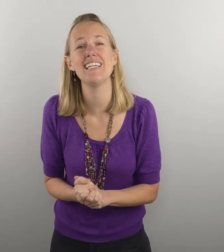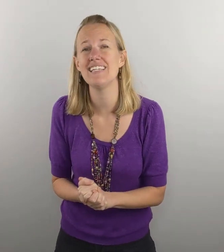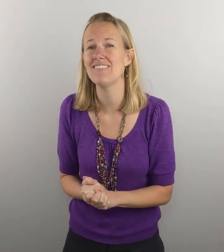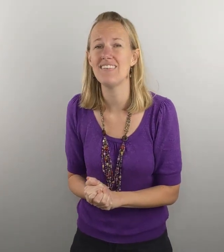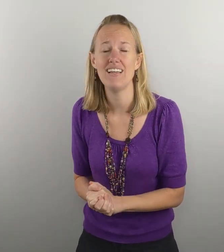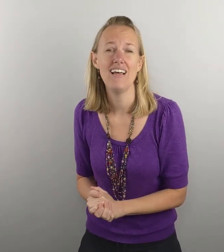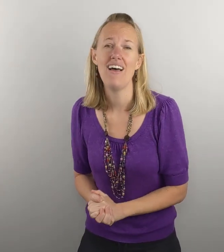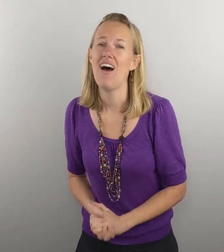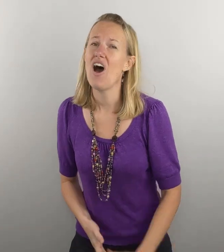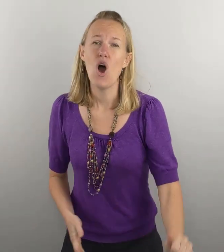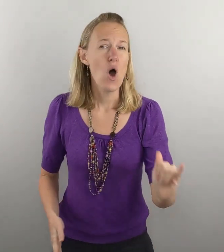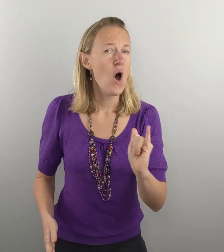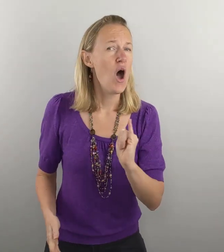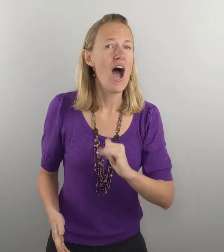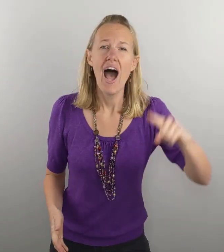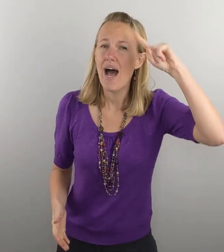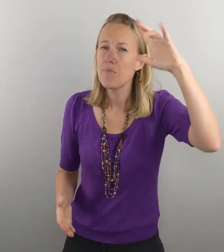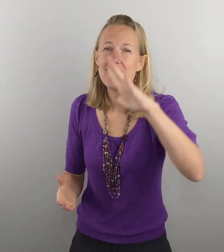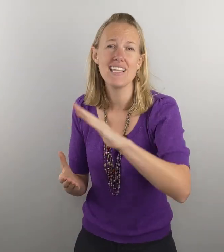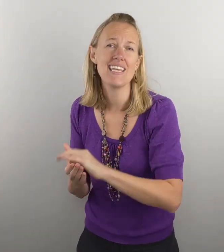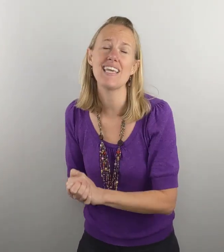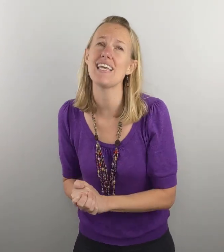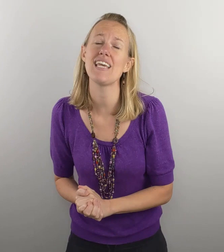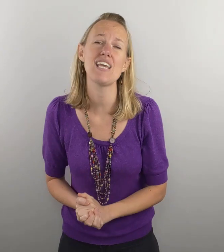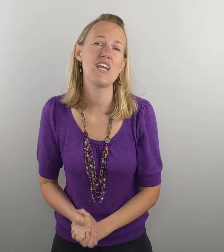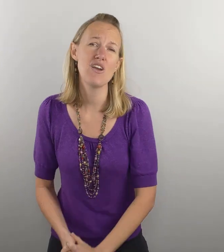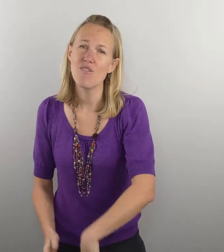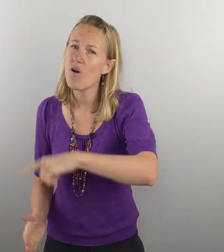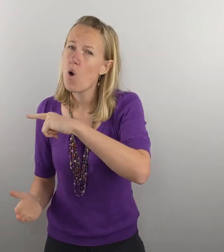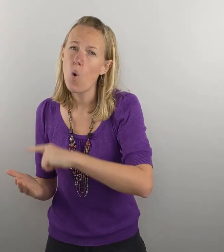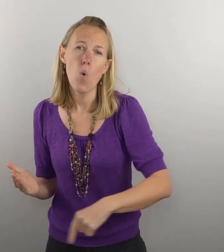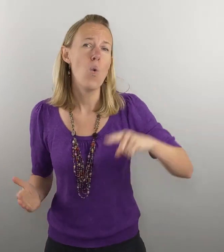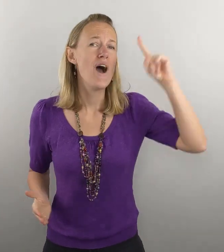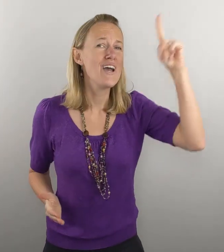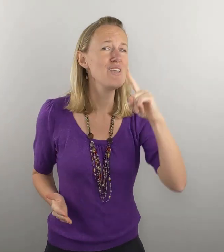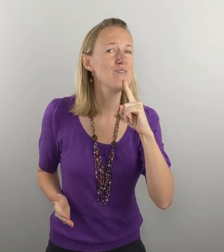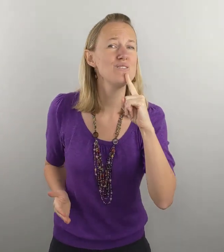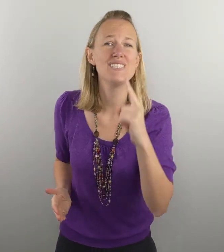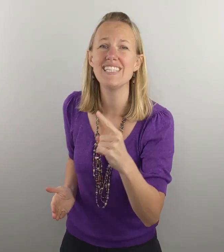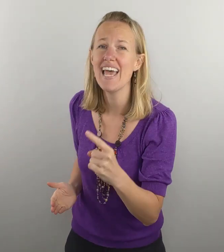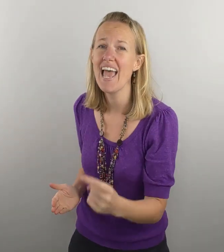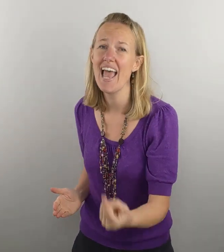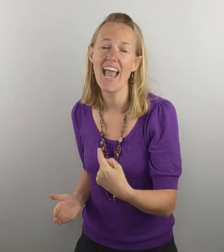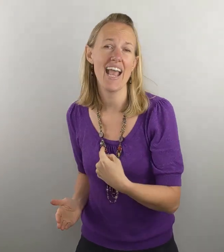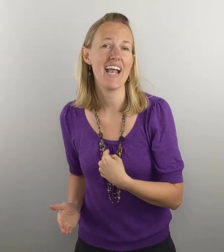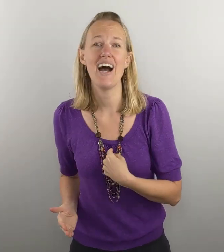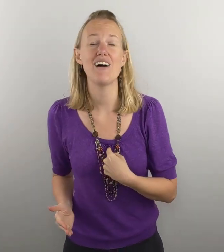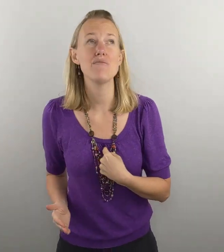believe, oh, I believe what you say of